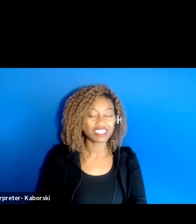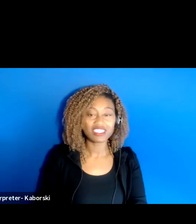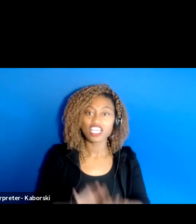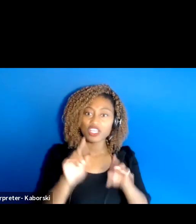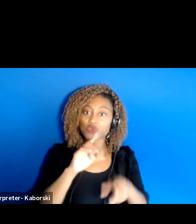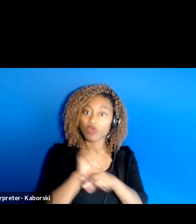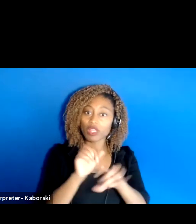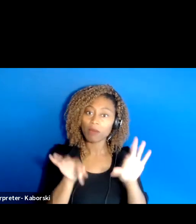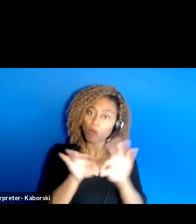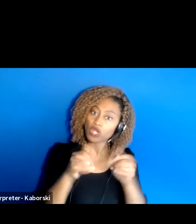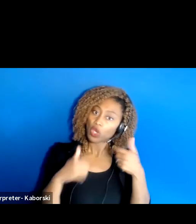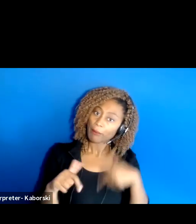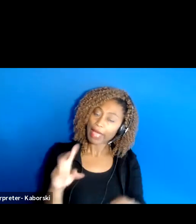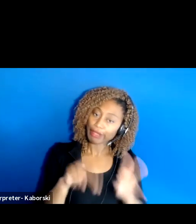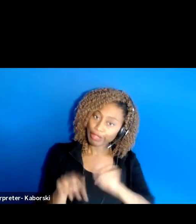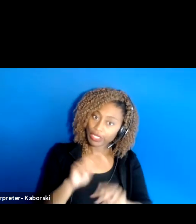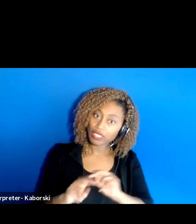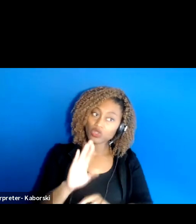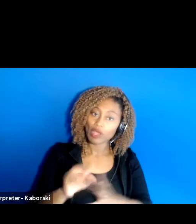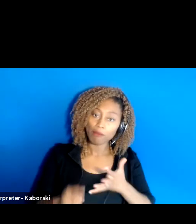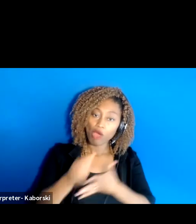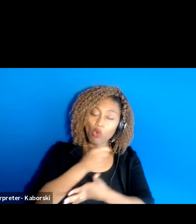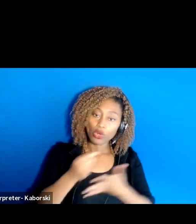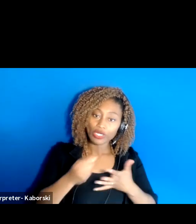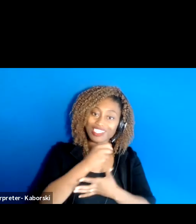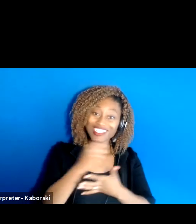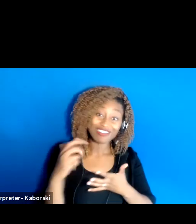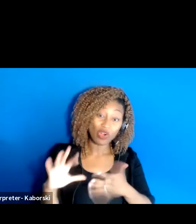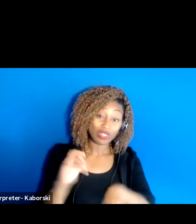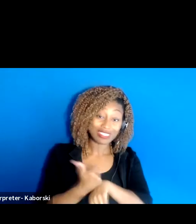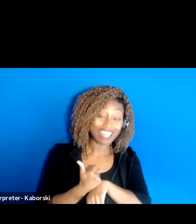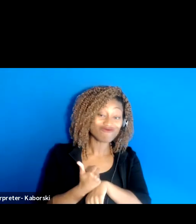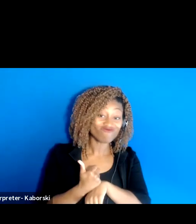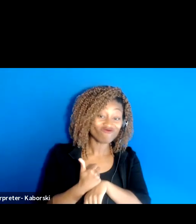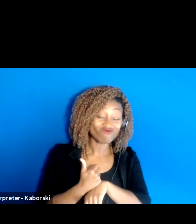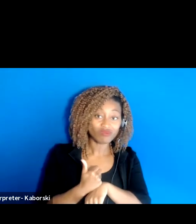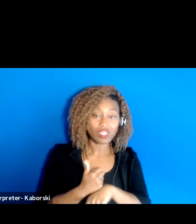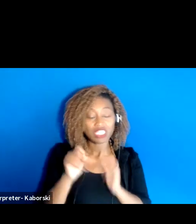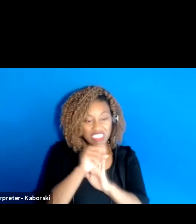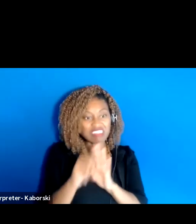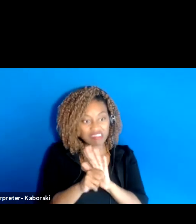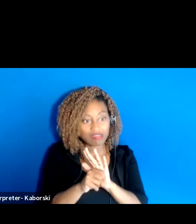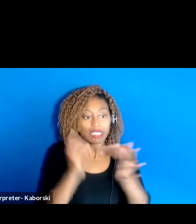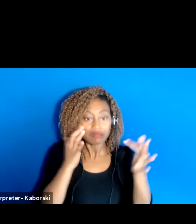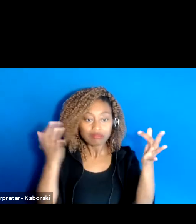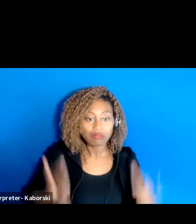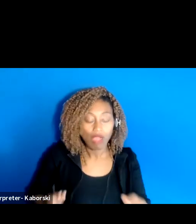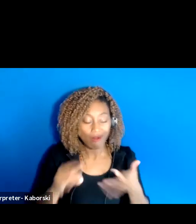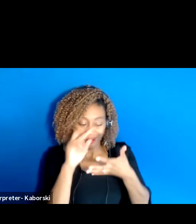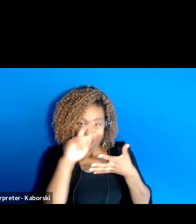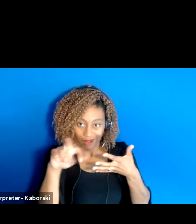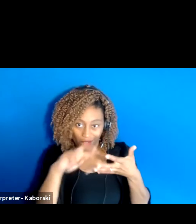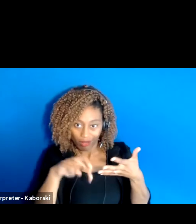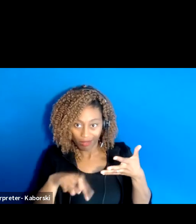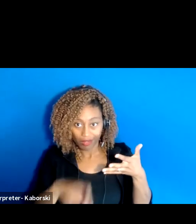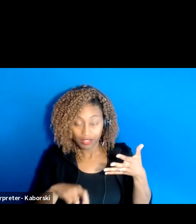important to go back and look at the priorities that you have set as a state, and